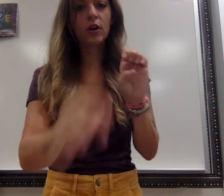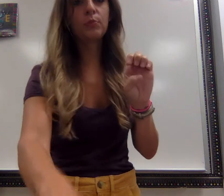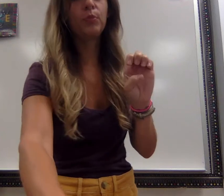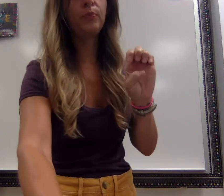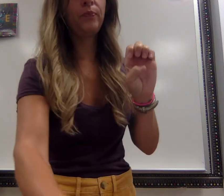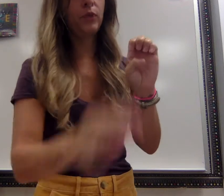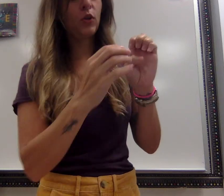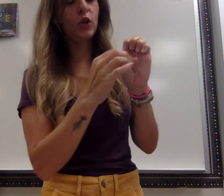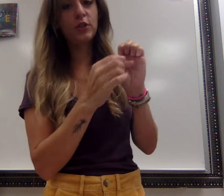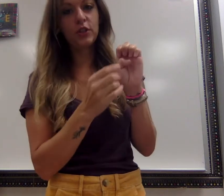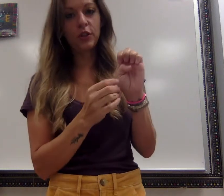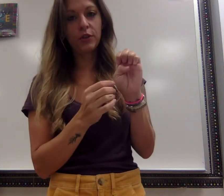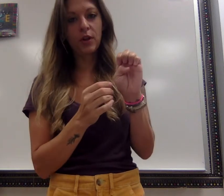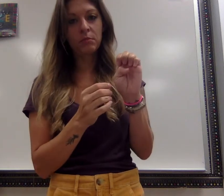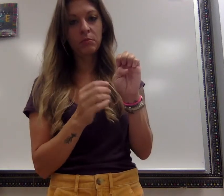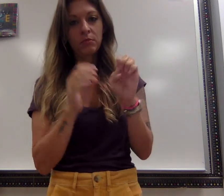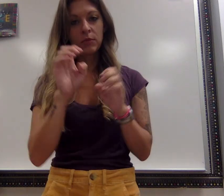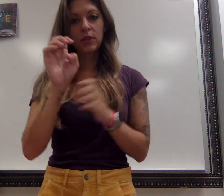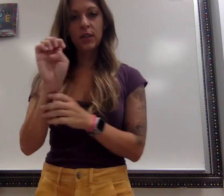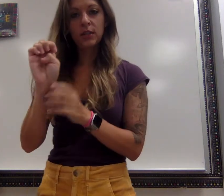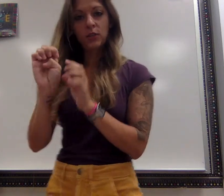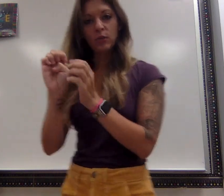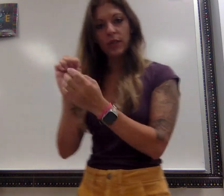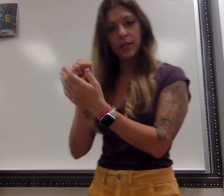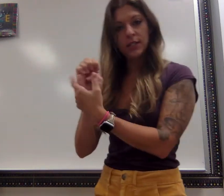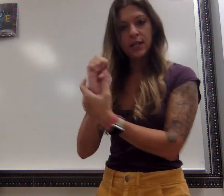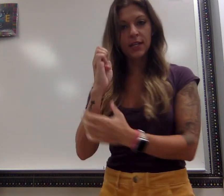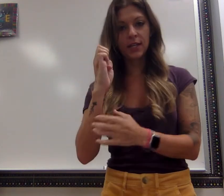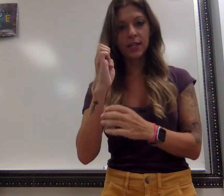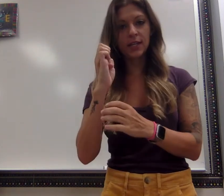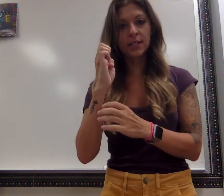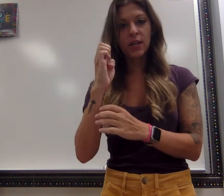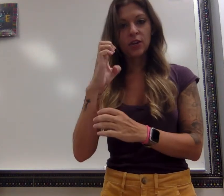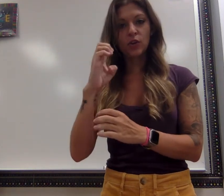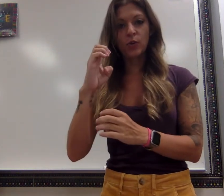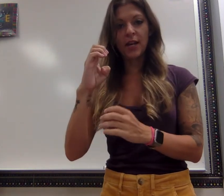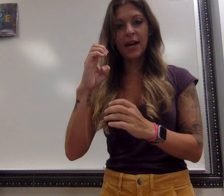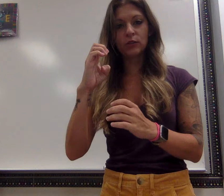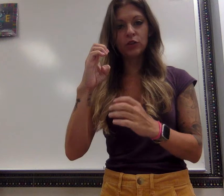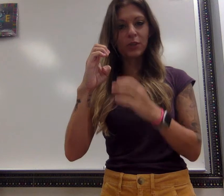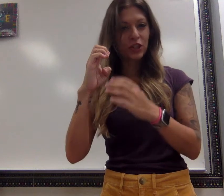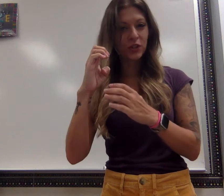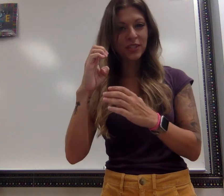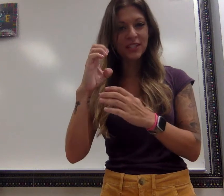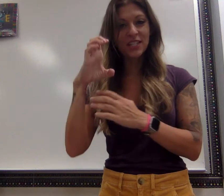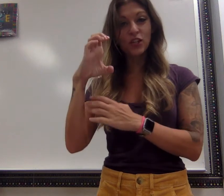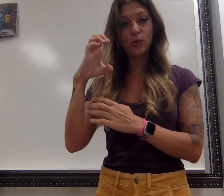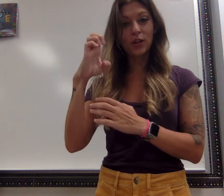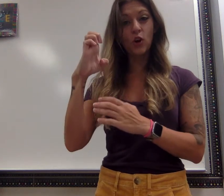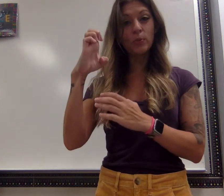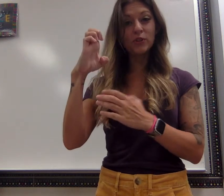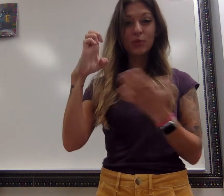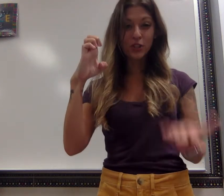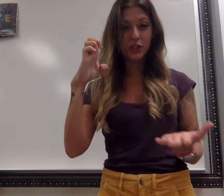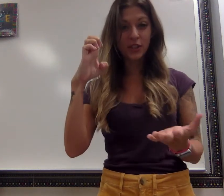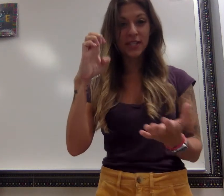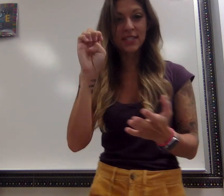are close to your thumb. Okay, so you want it in tight like this. You don't want it out too much, it looks like a C. You don't want it open too much, it could look like a C.